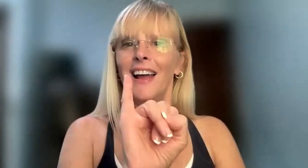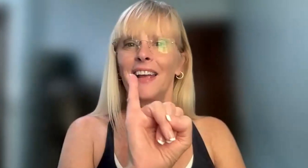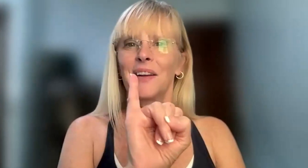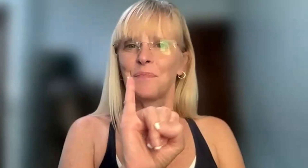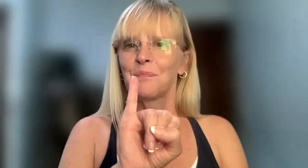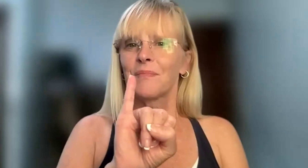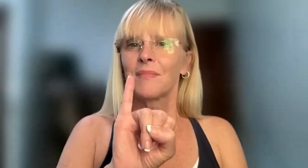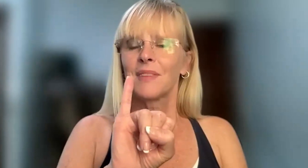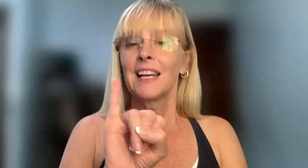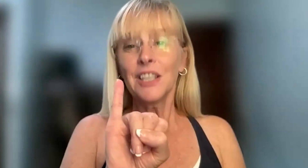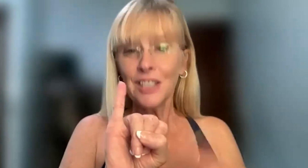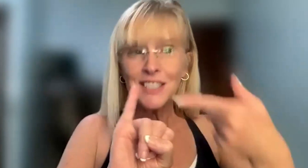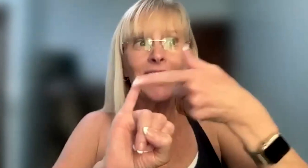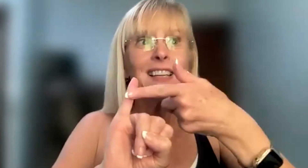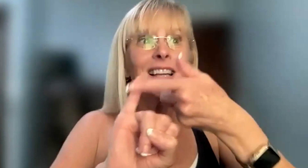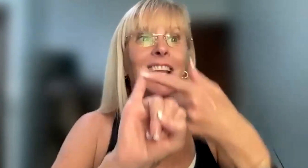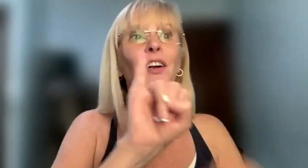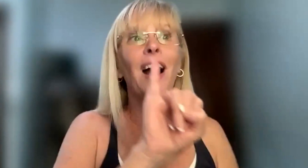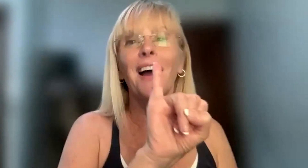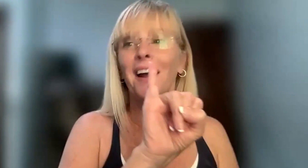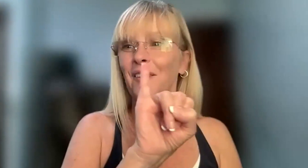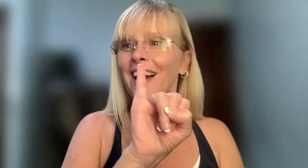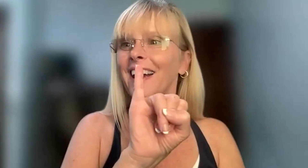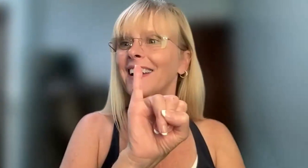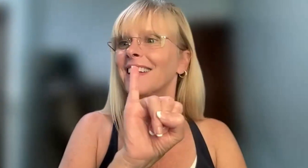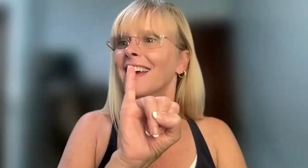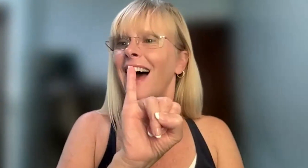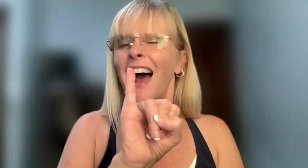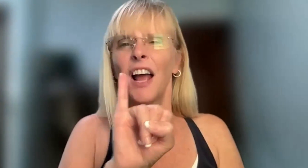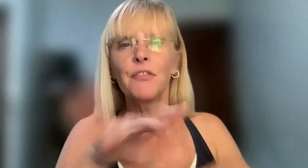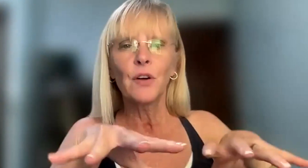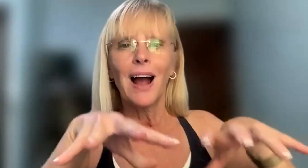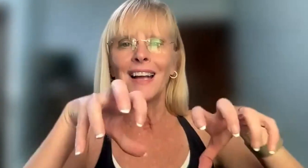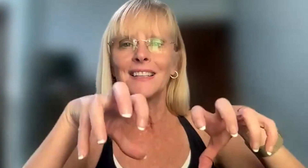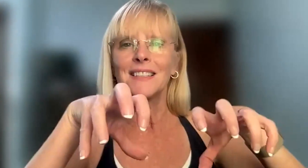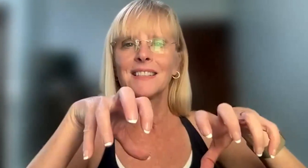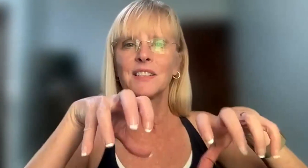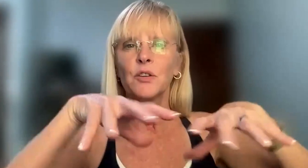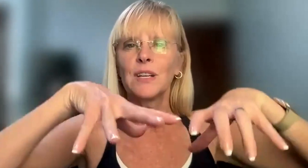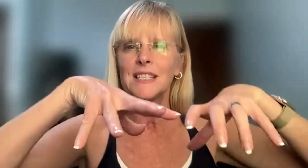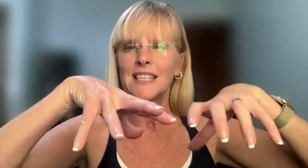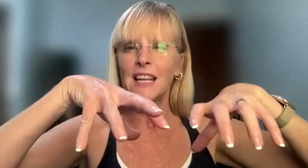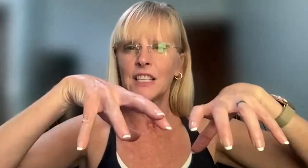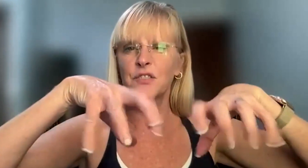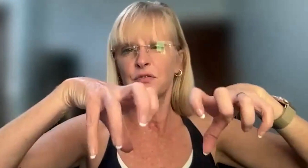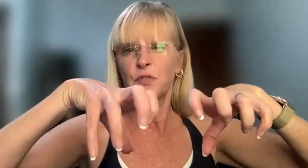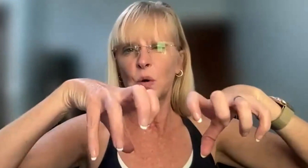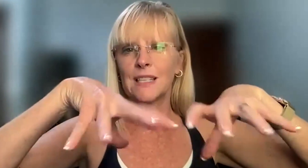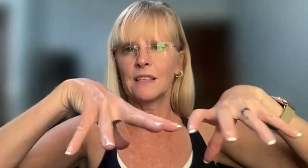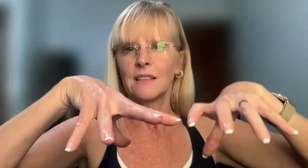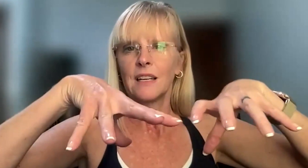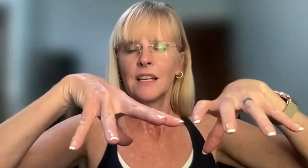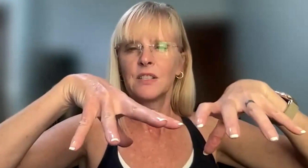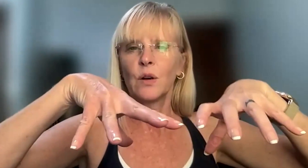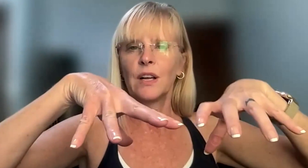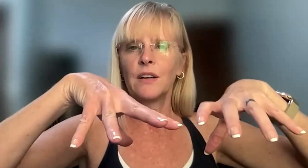I. It looks like the letter I, right? I for ice. So you can see that it's frozen. So here it